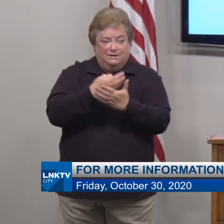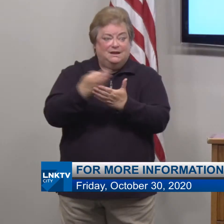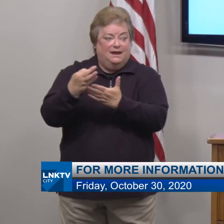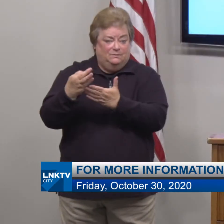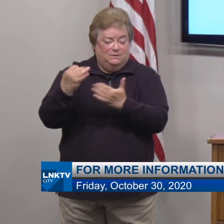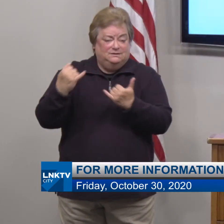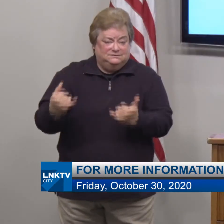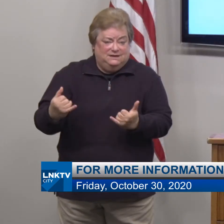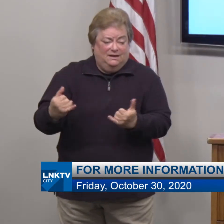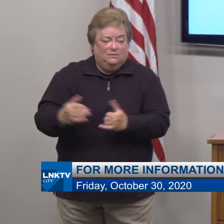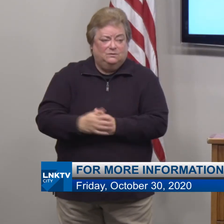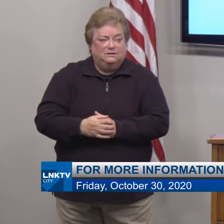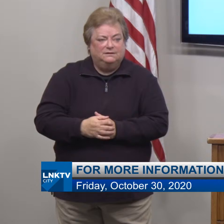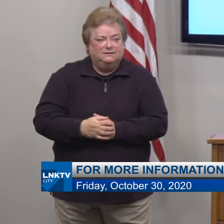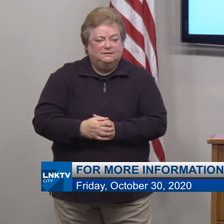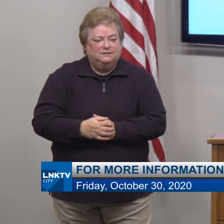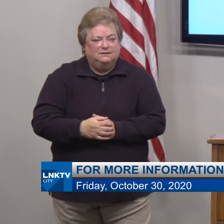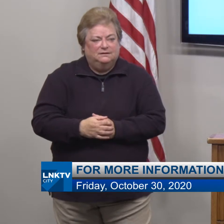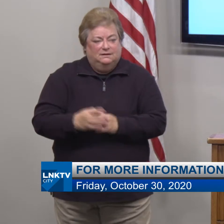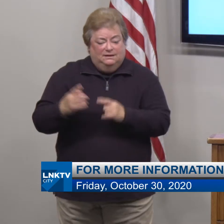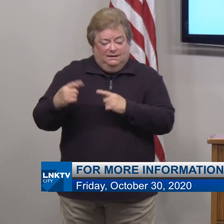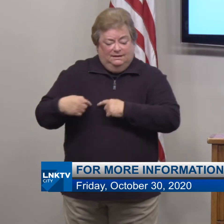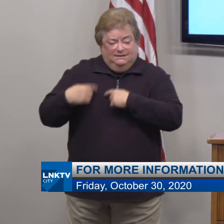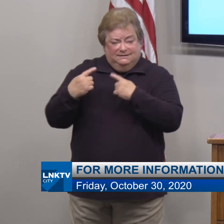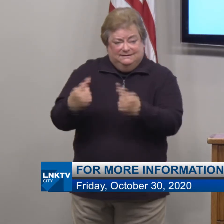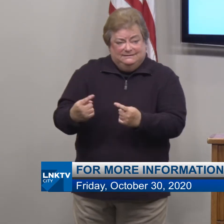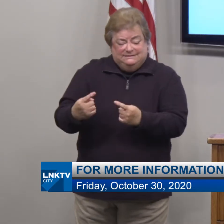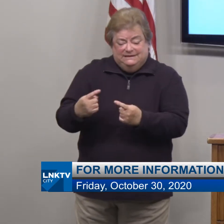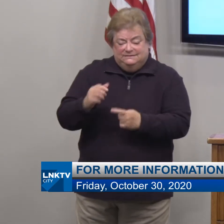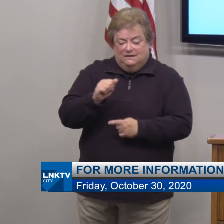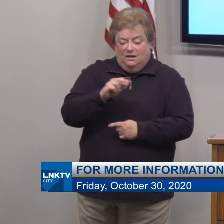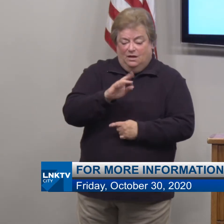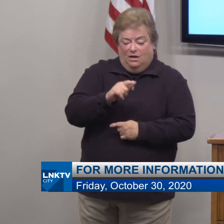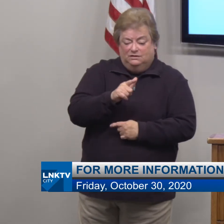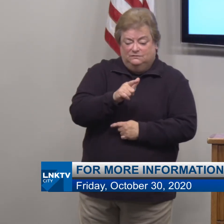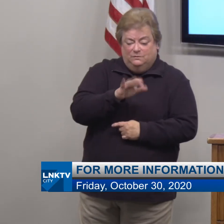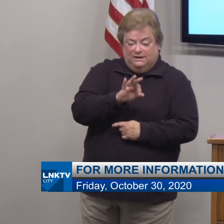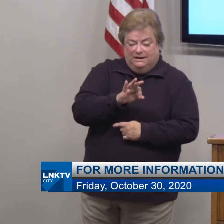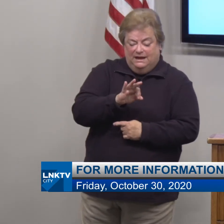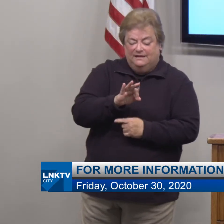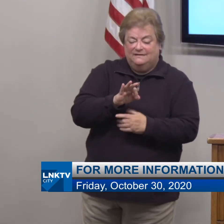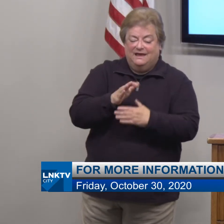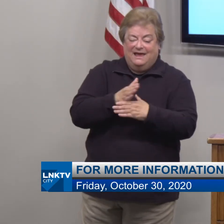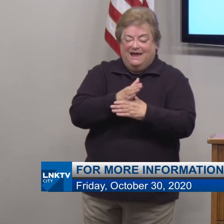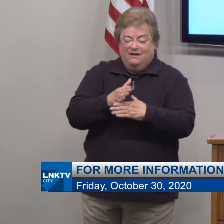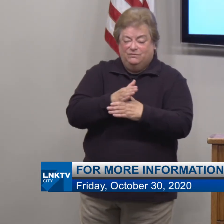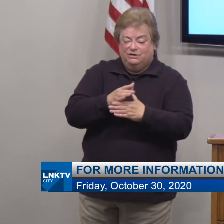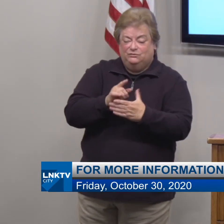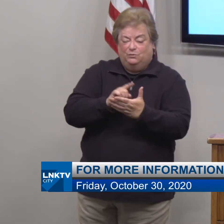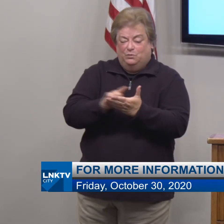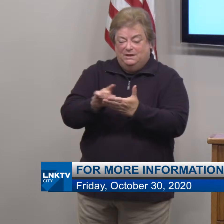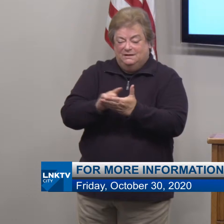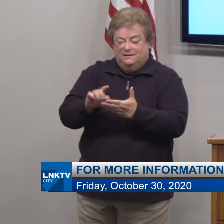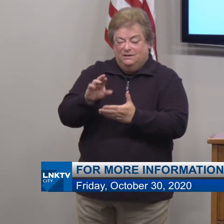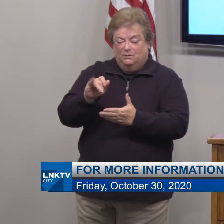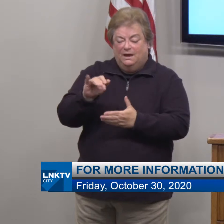weeks. Since the week ending August 29th, the average weekly rate has